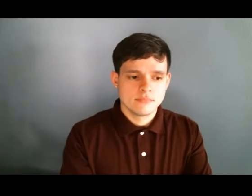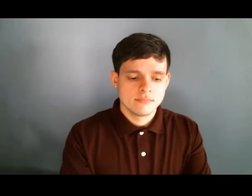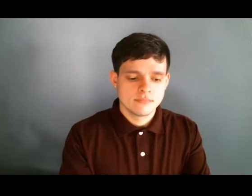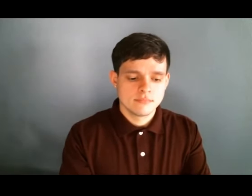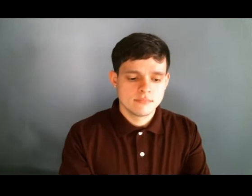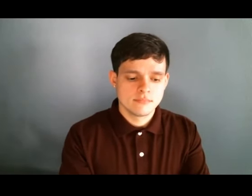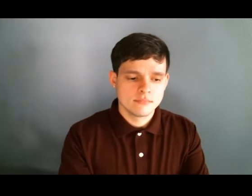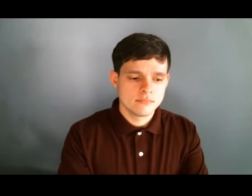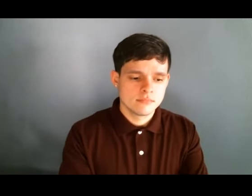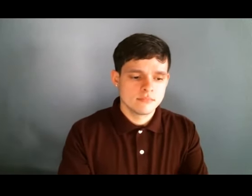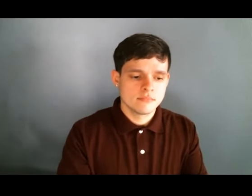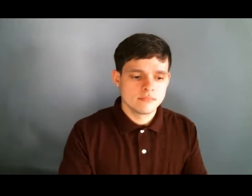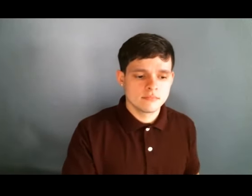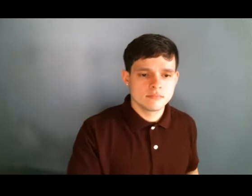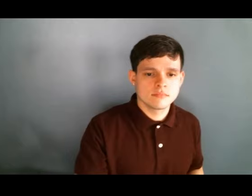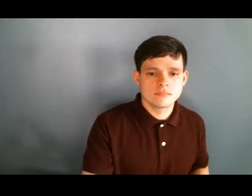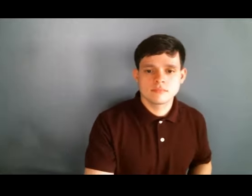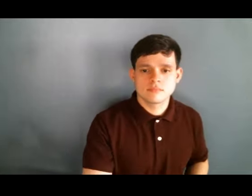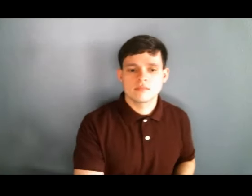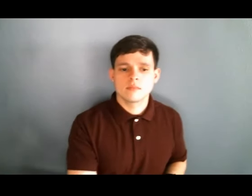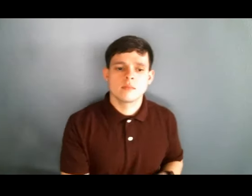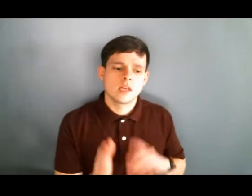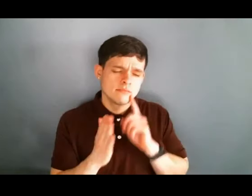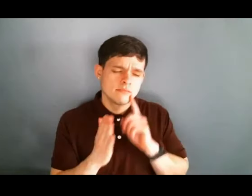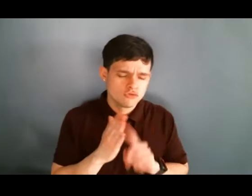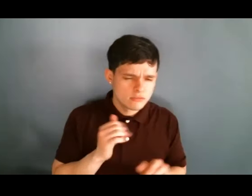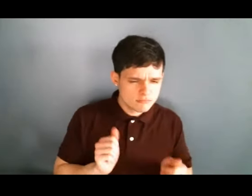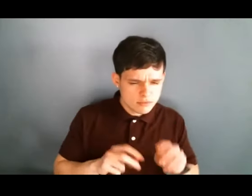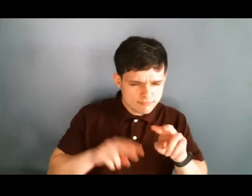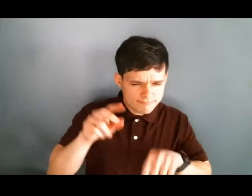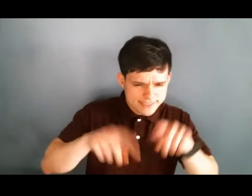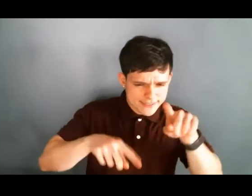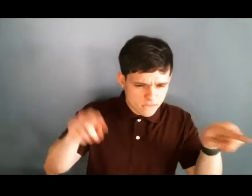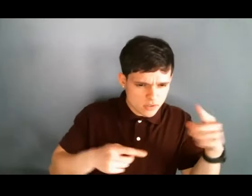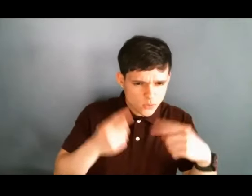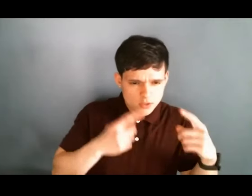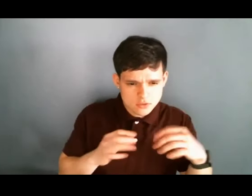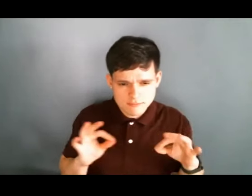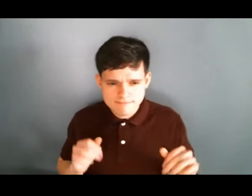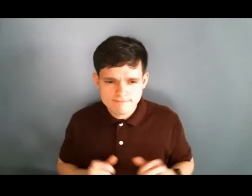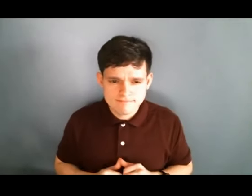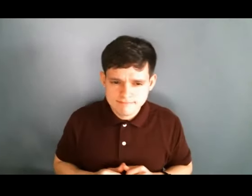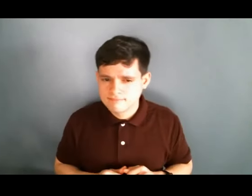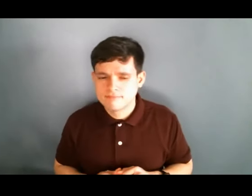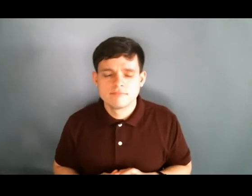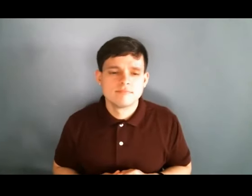I'm trying to get questions that are a bit different than what we've seen before.